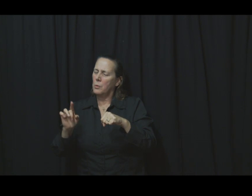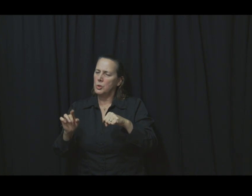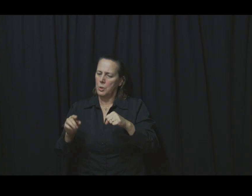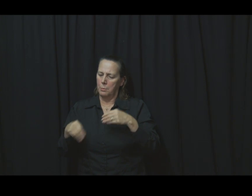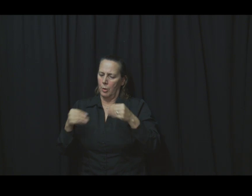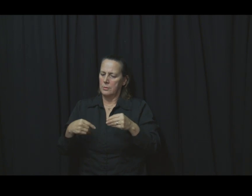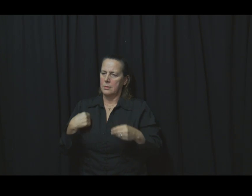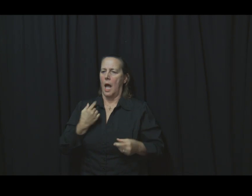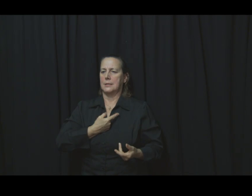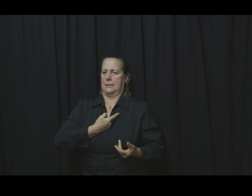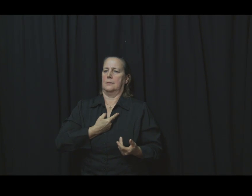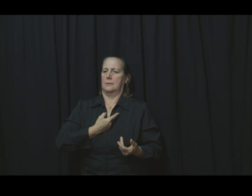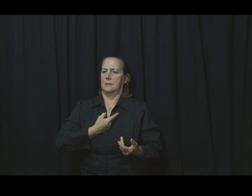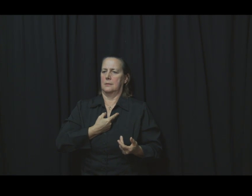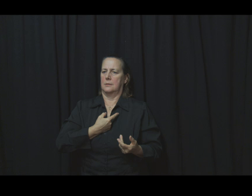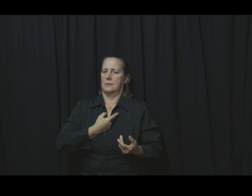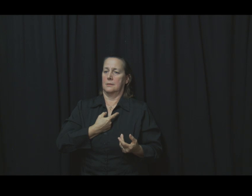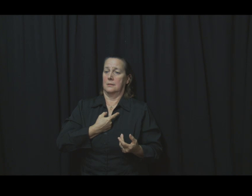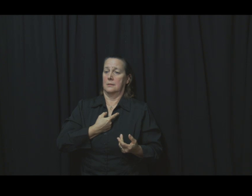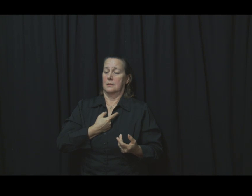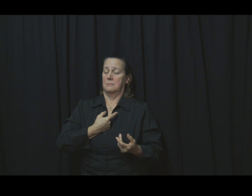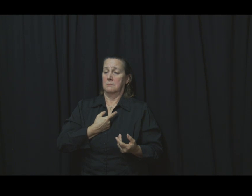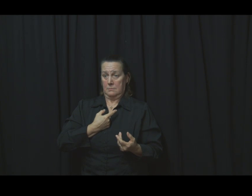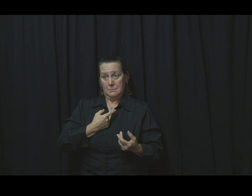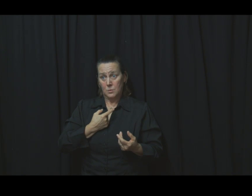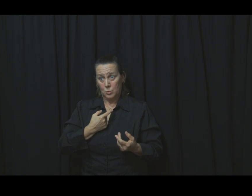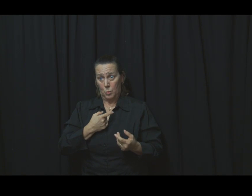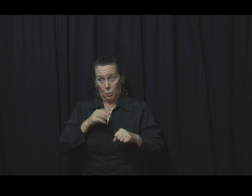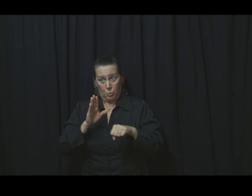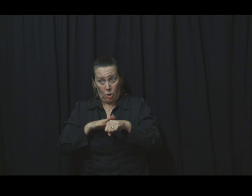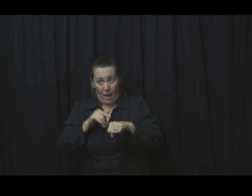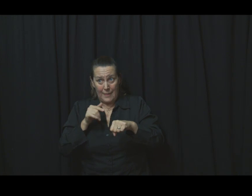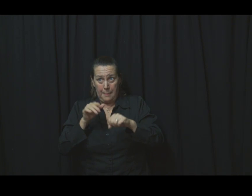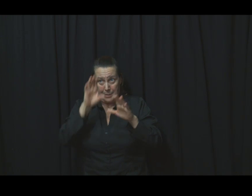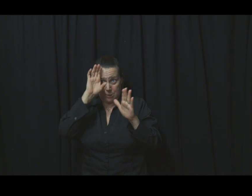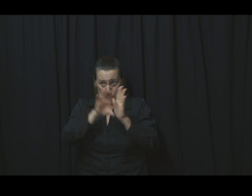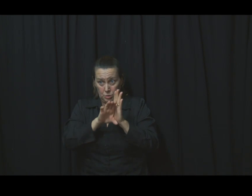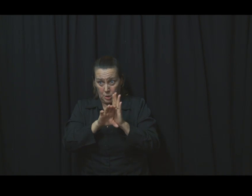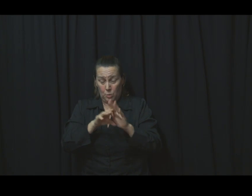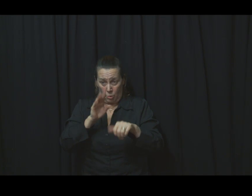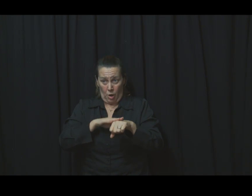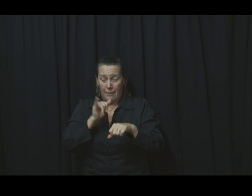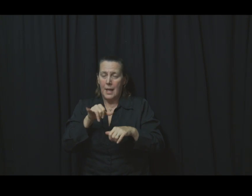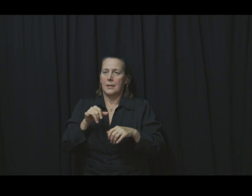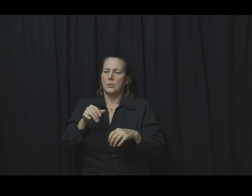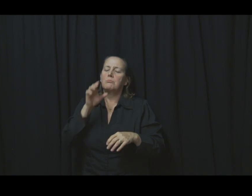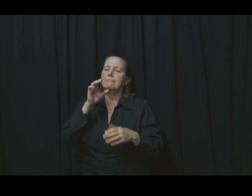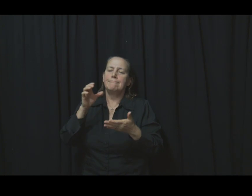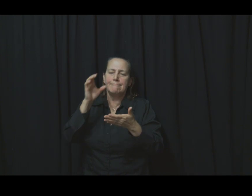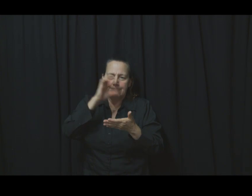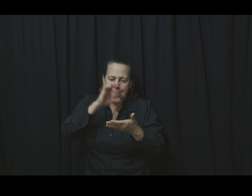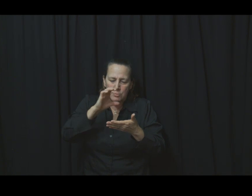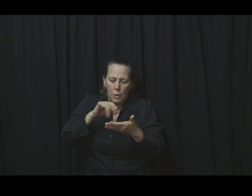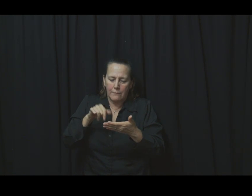us? Well, I can tell you we are on there, and I encourage you, when you go home, to look it up.